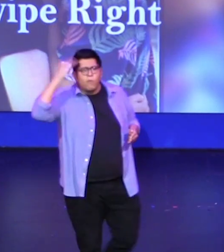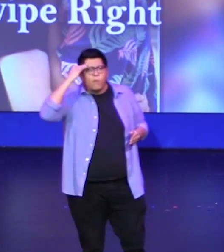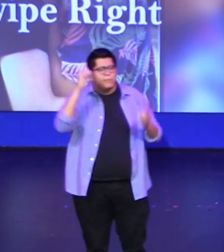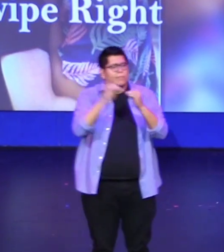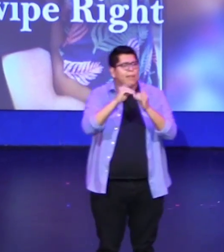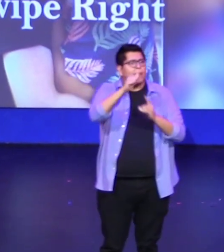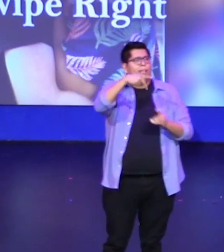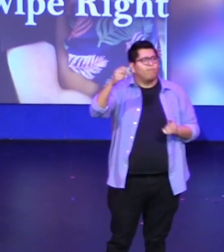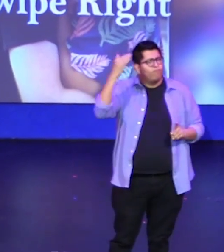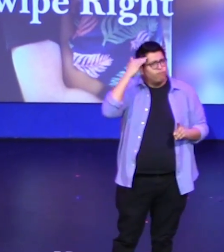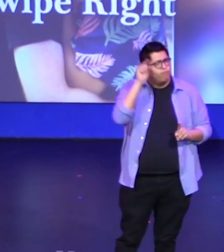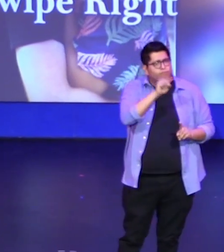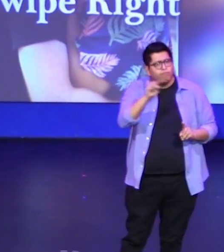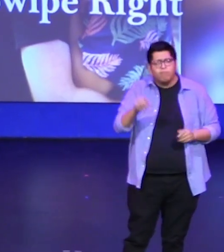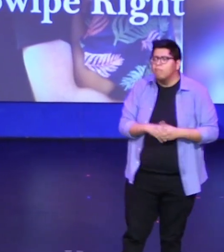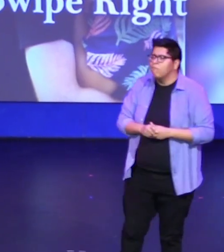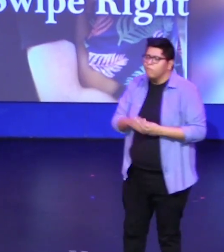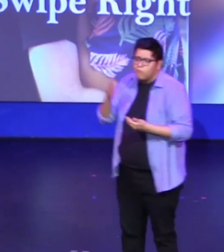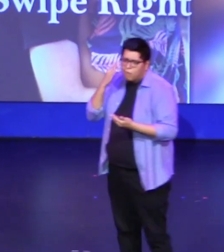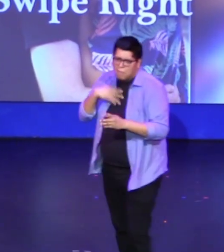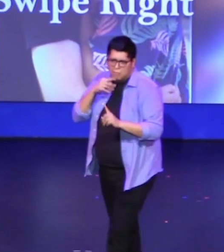I'm sure you're all familiar with dating apps, right?